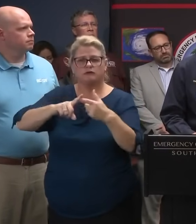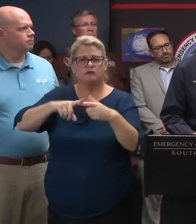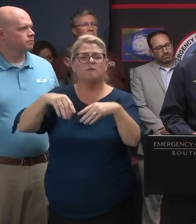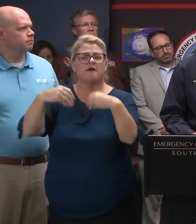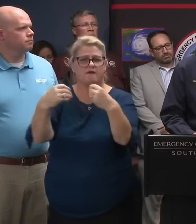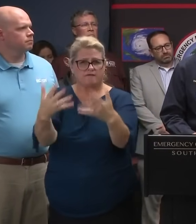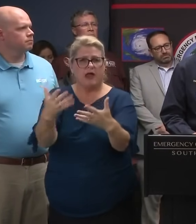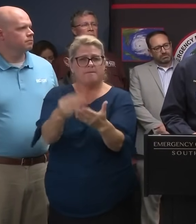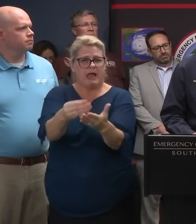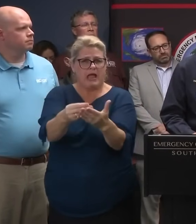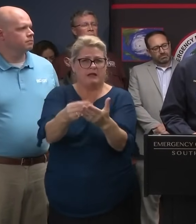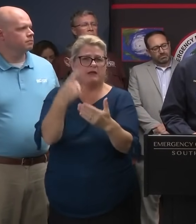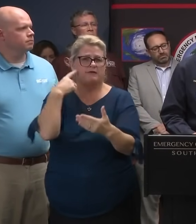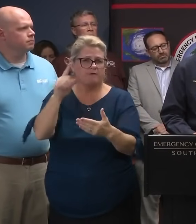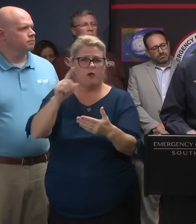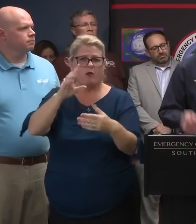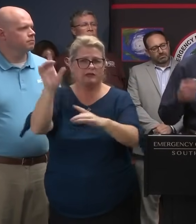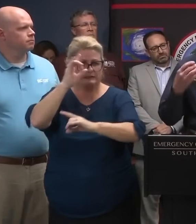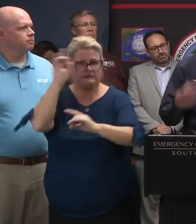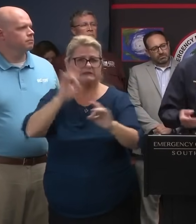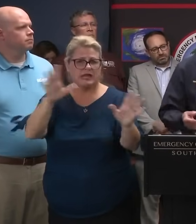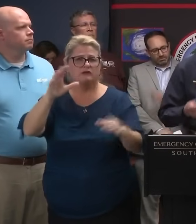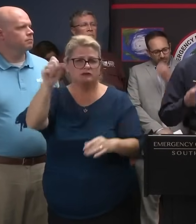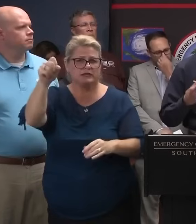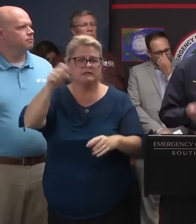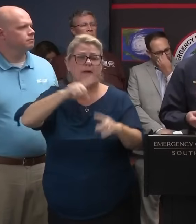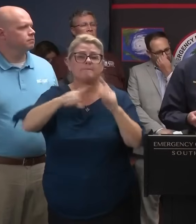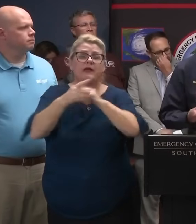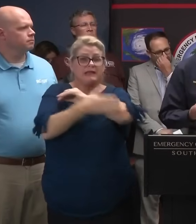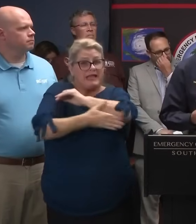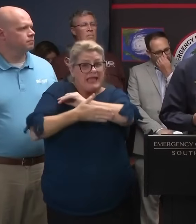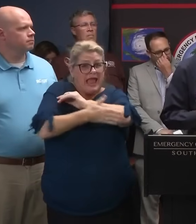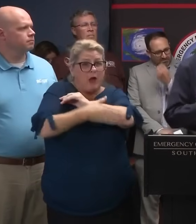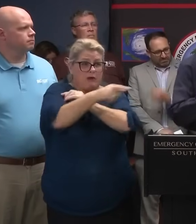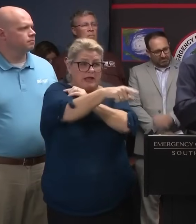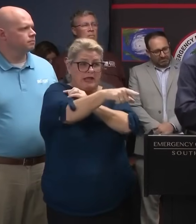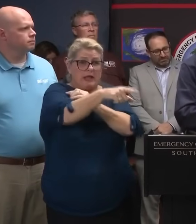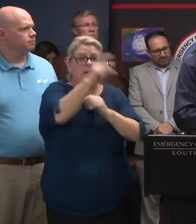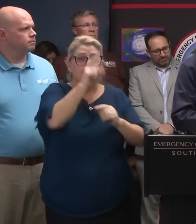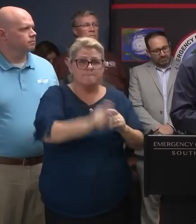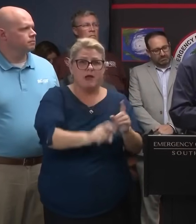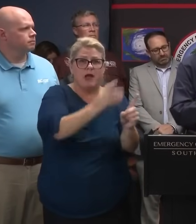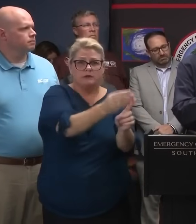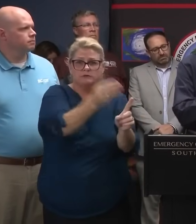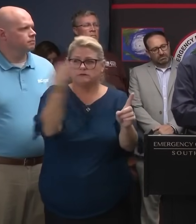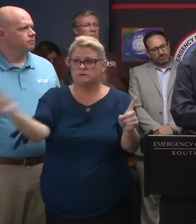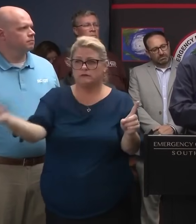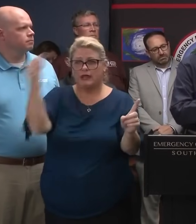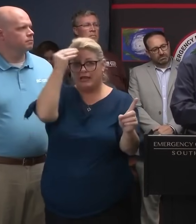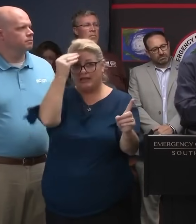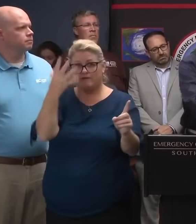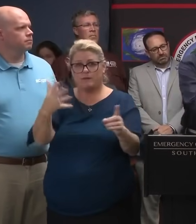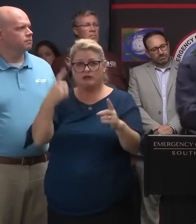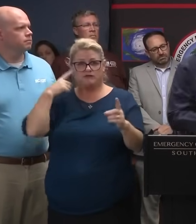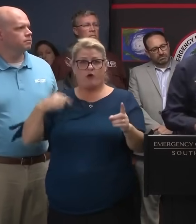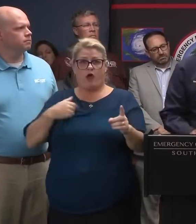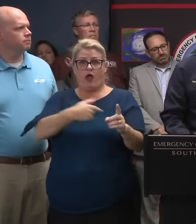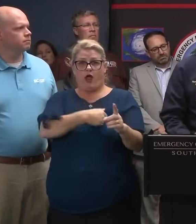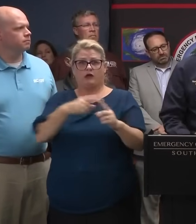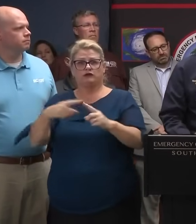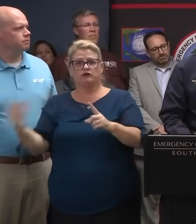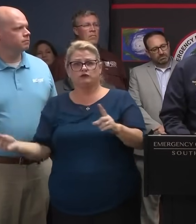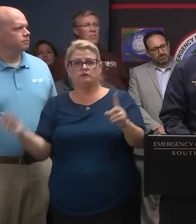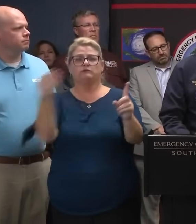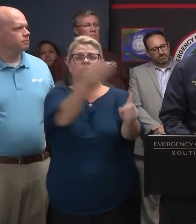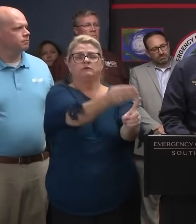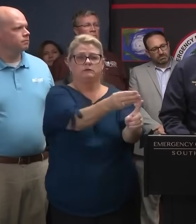provide funds for disaster relief, the counties themselves must send in the information here for us to transmit